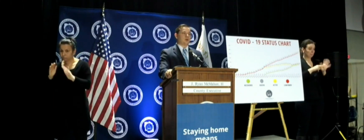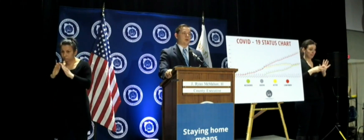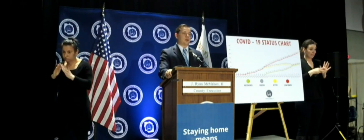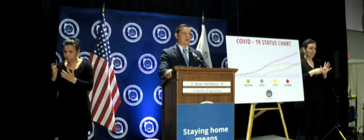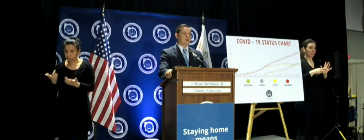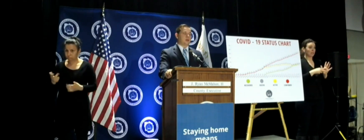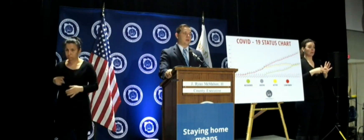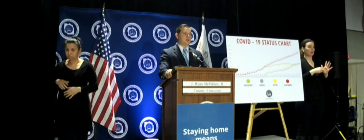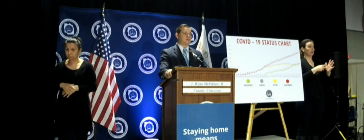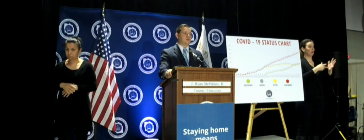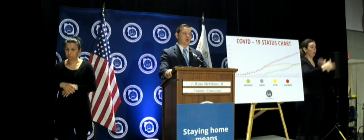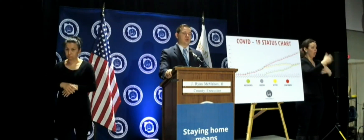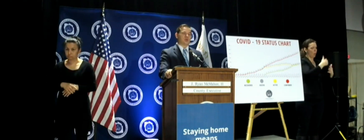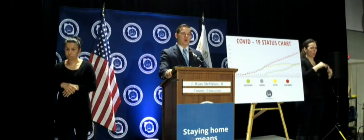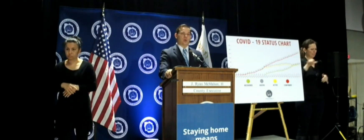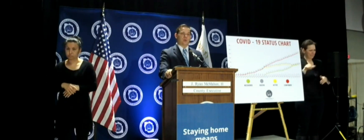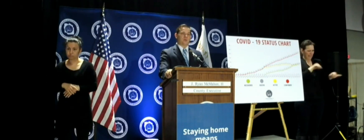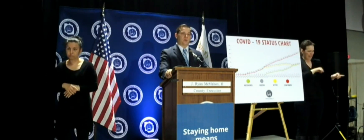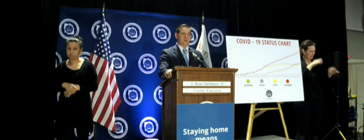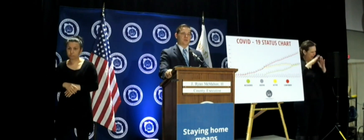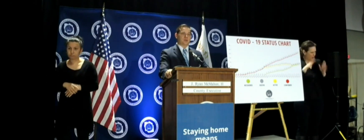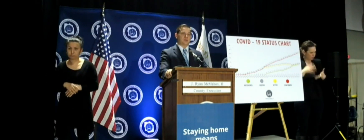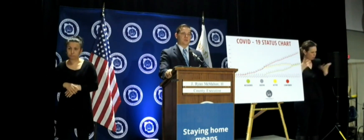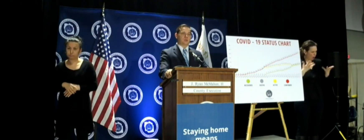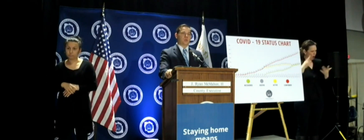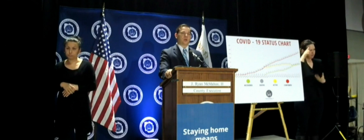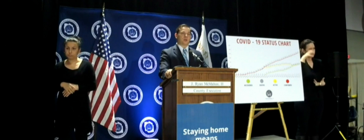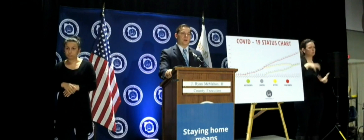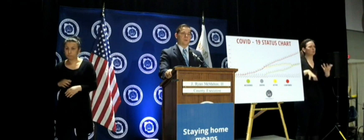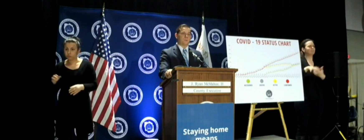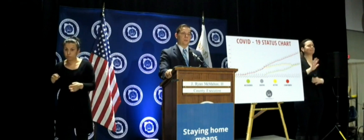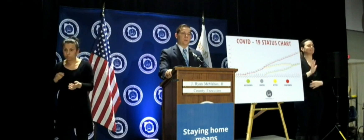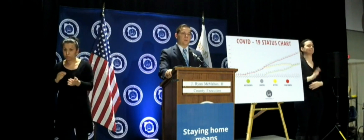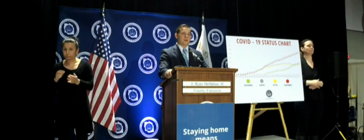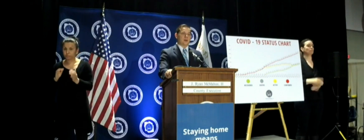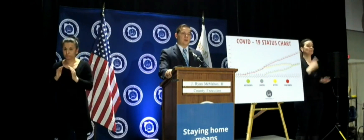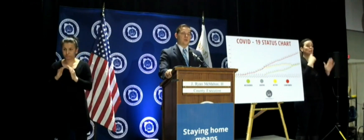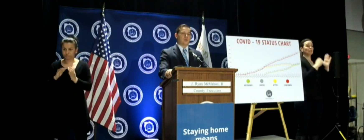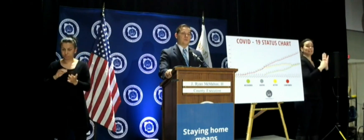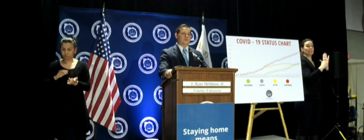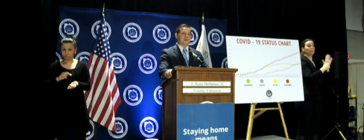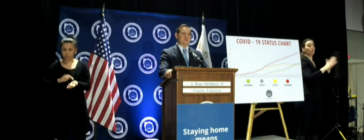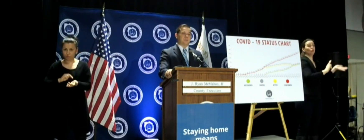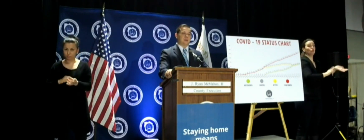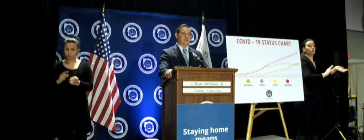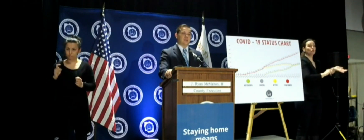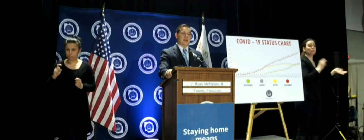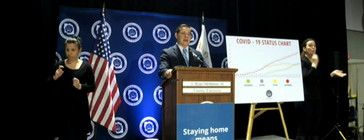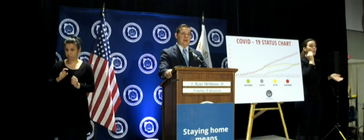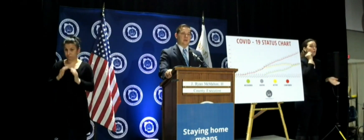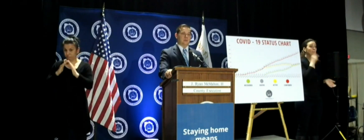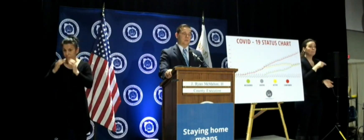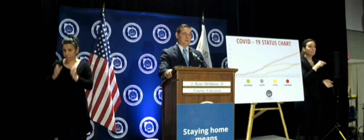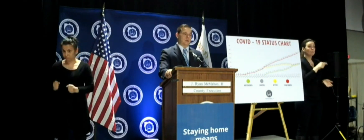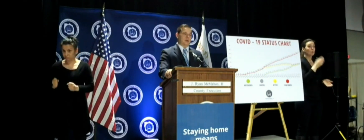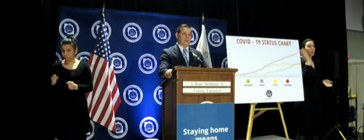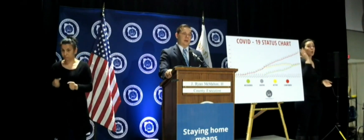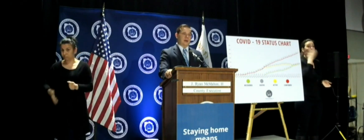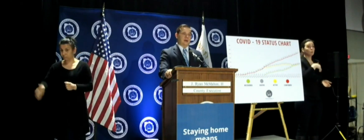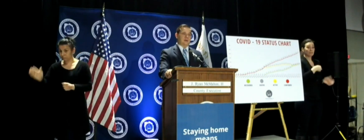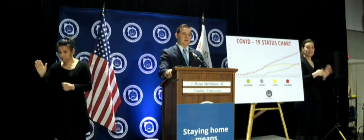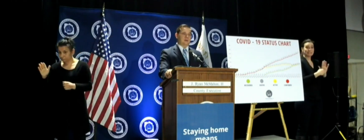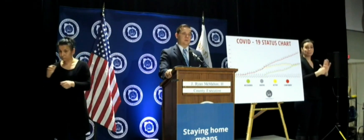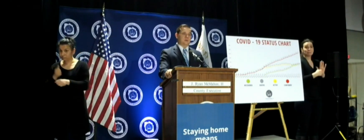you're in a case of a nursing home, an affiliation is you work there and you infect patient A,